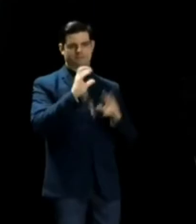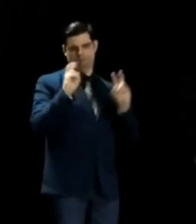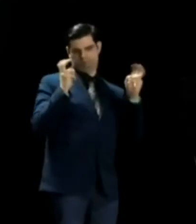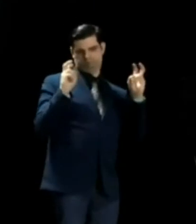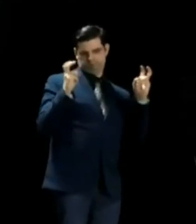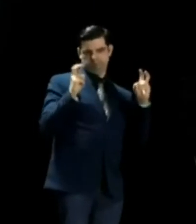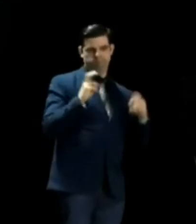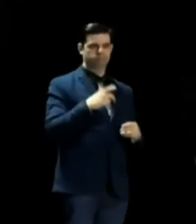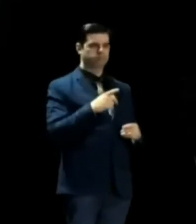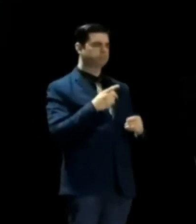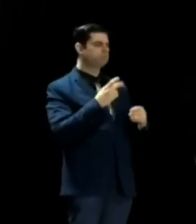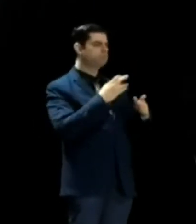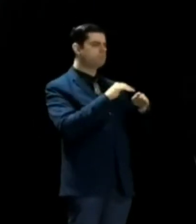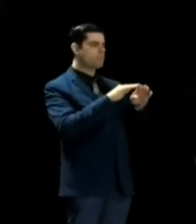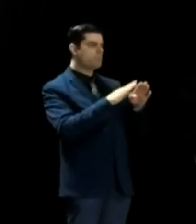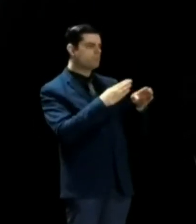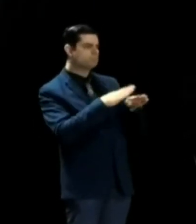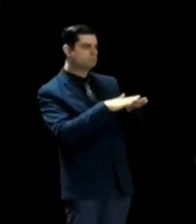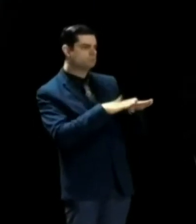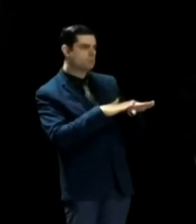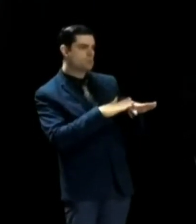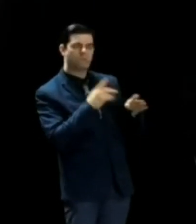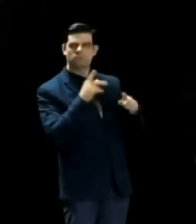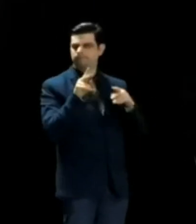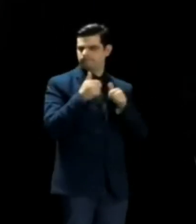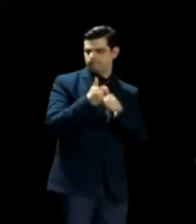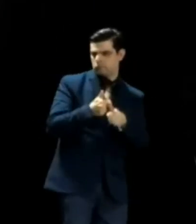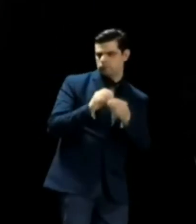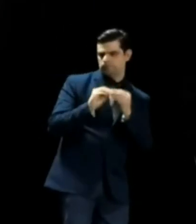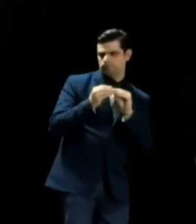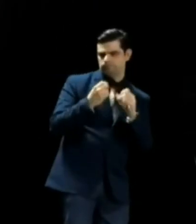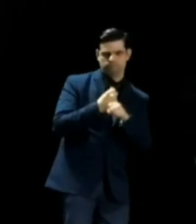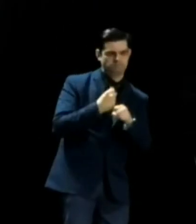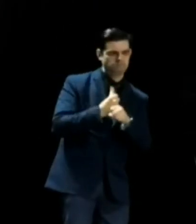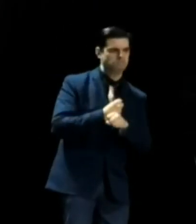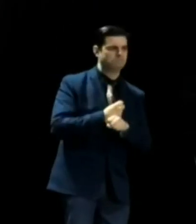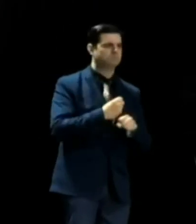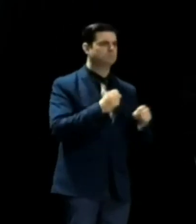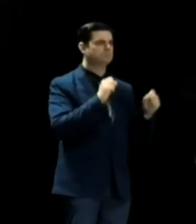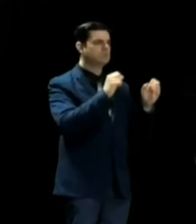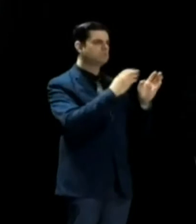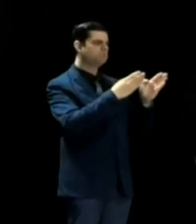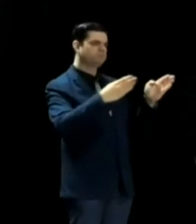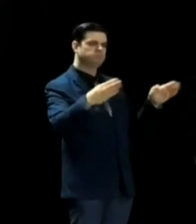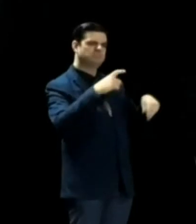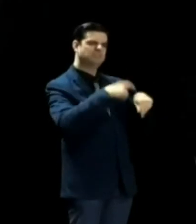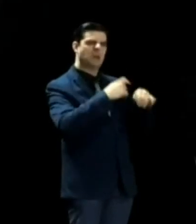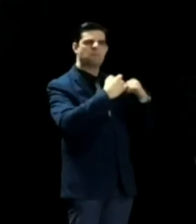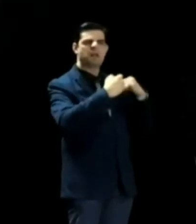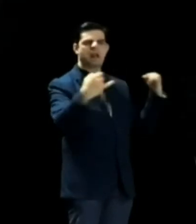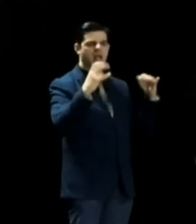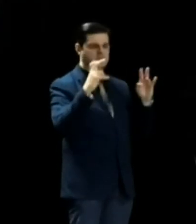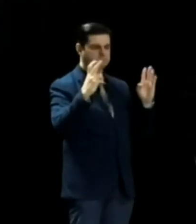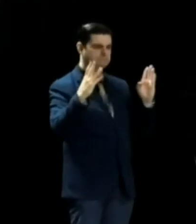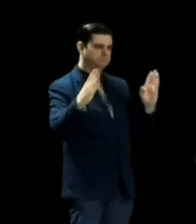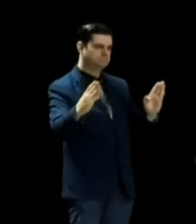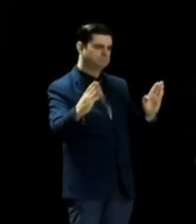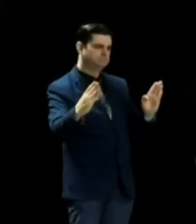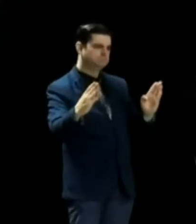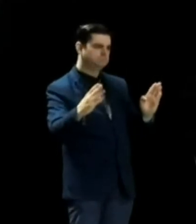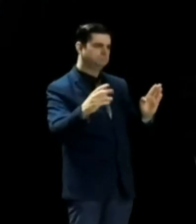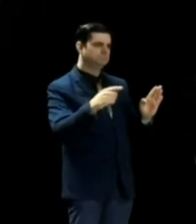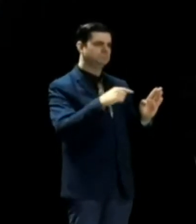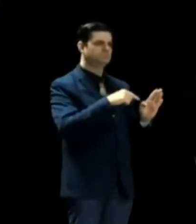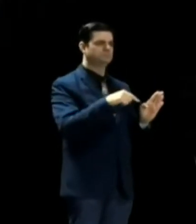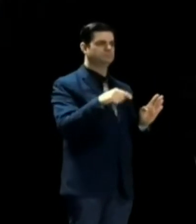hypothetical timelines. And then once you can agree to those, and then your medical teams can